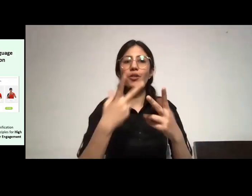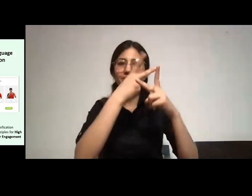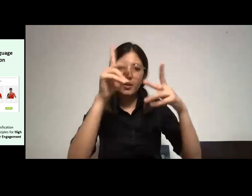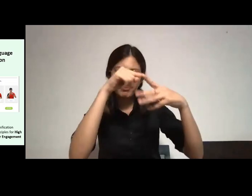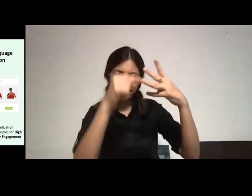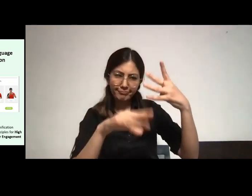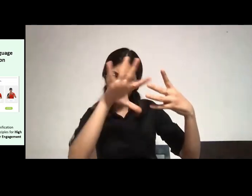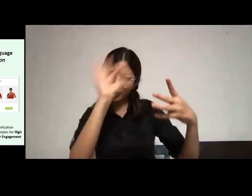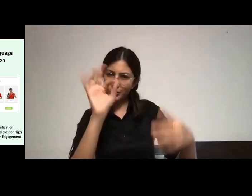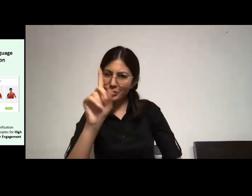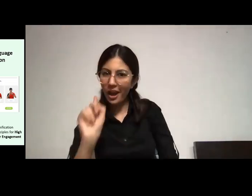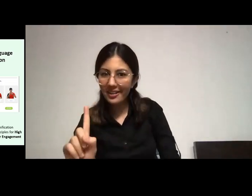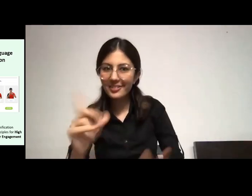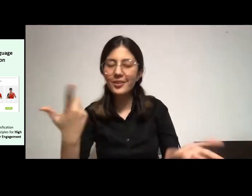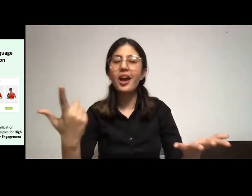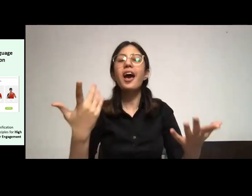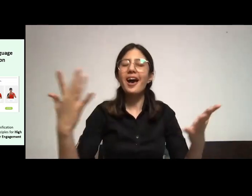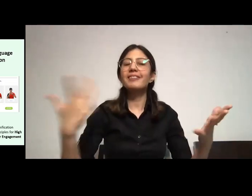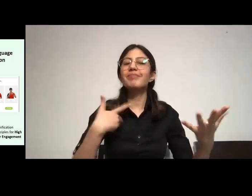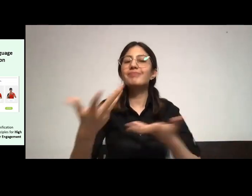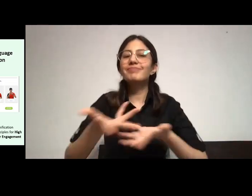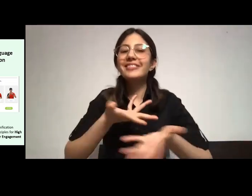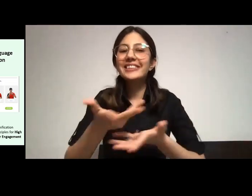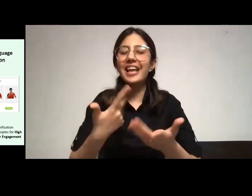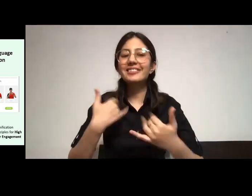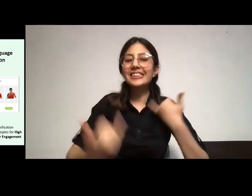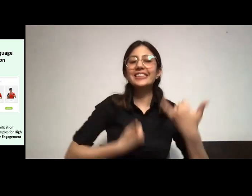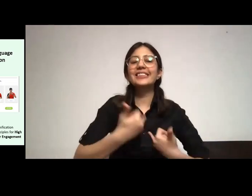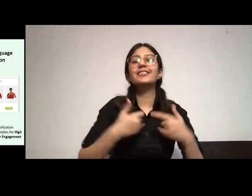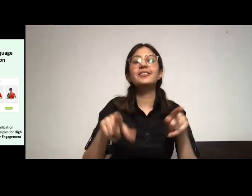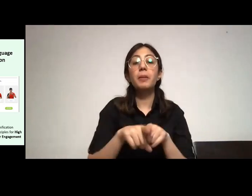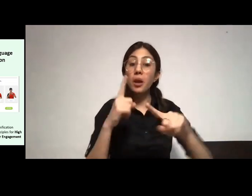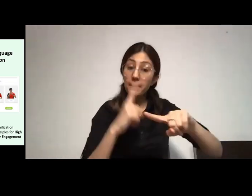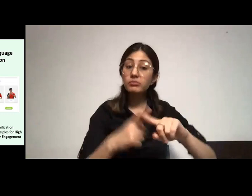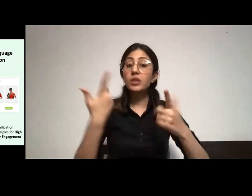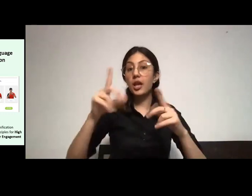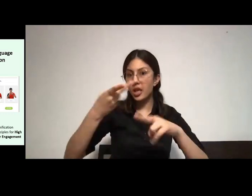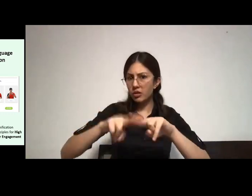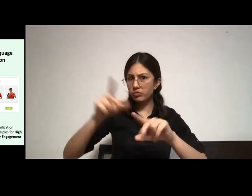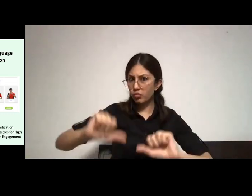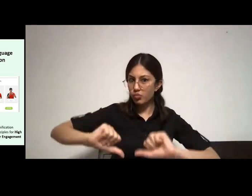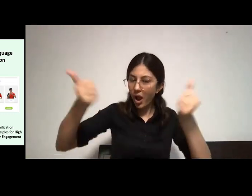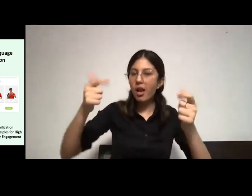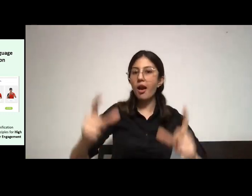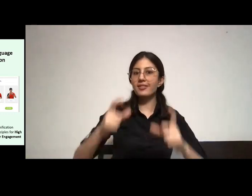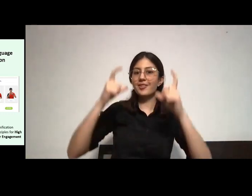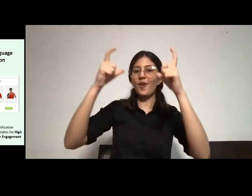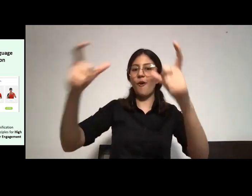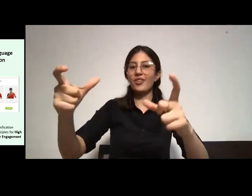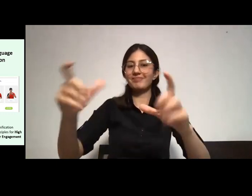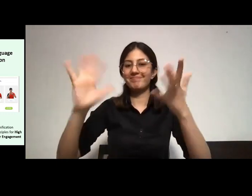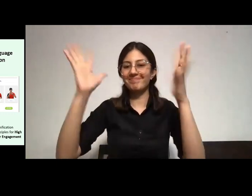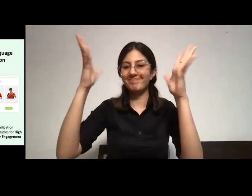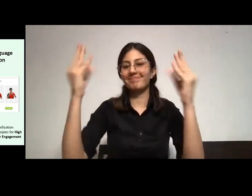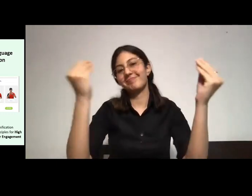more user engaging, we include a sense of reward systems that you can earn. You can basically play